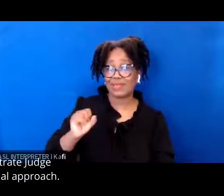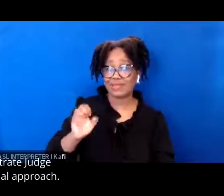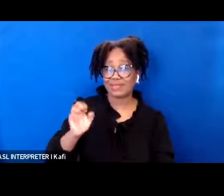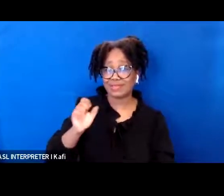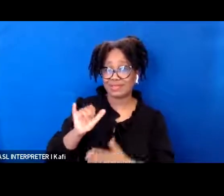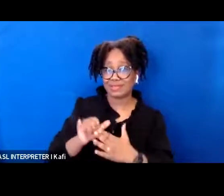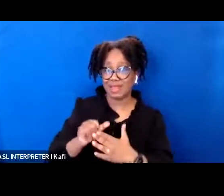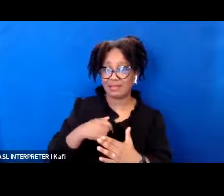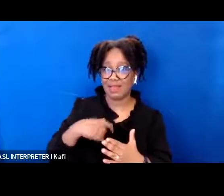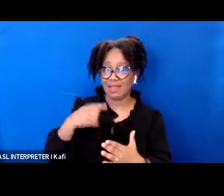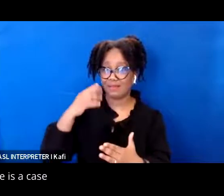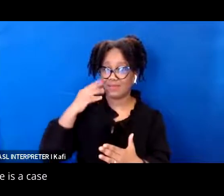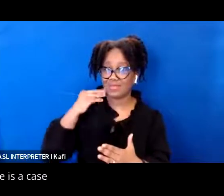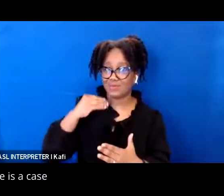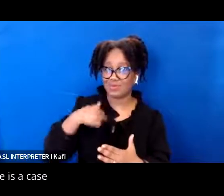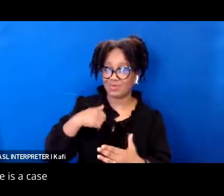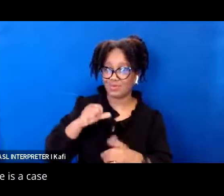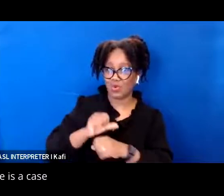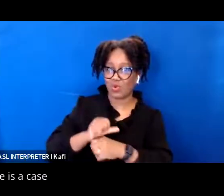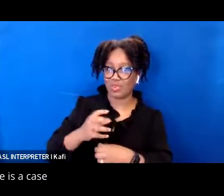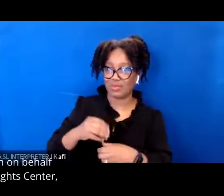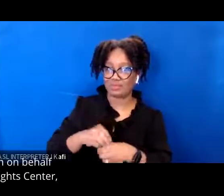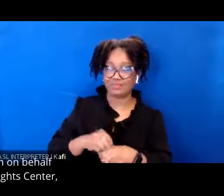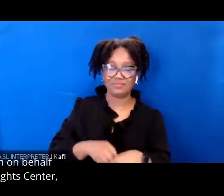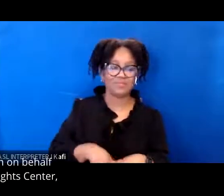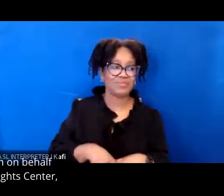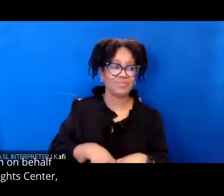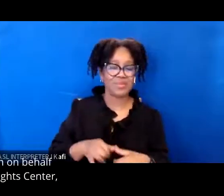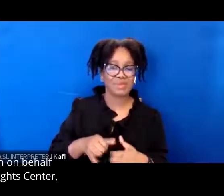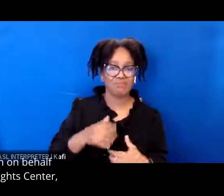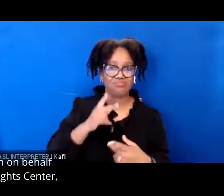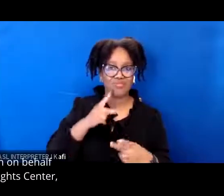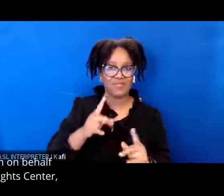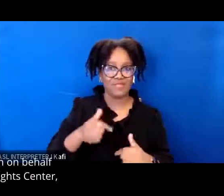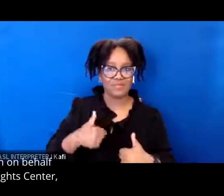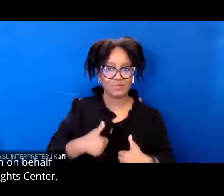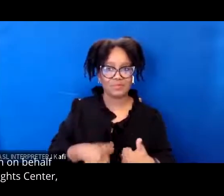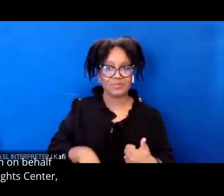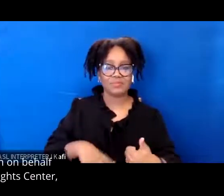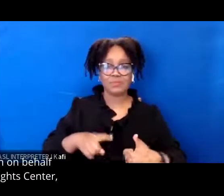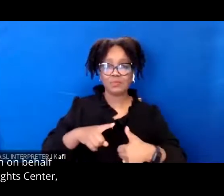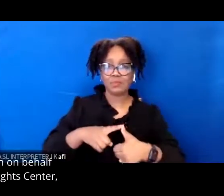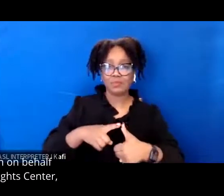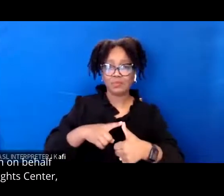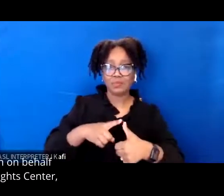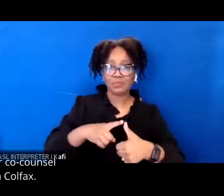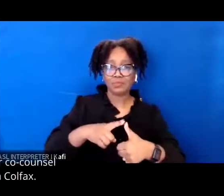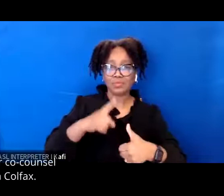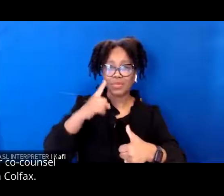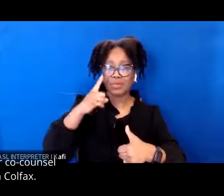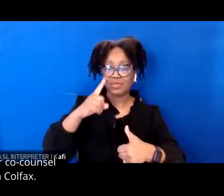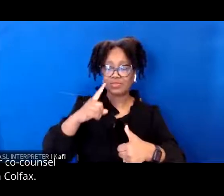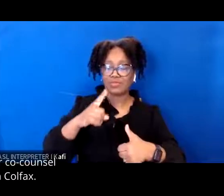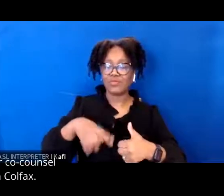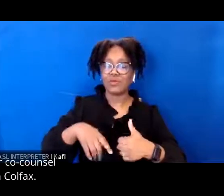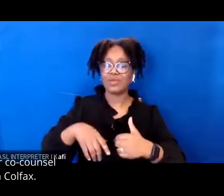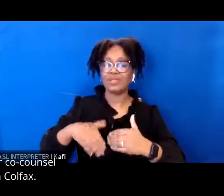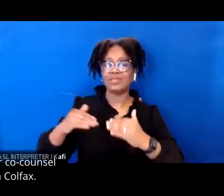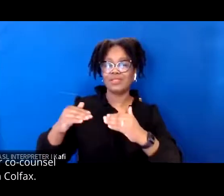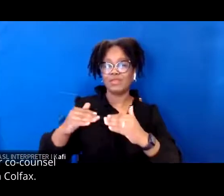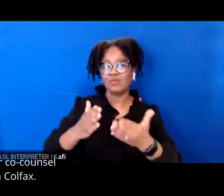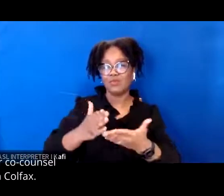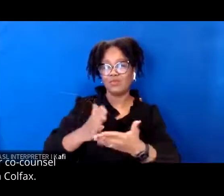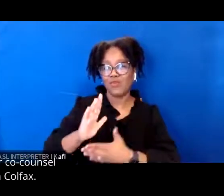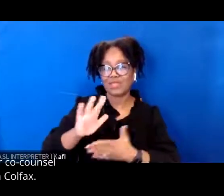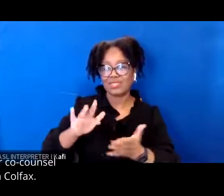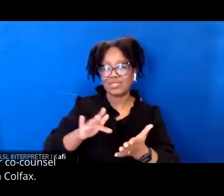approach the first case is a case that i work on on behalf of the equal rights center along with our co-counsel at